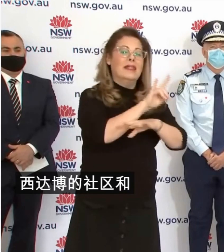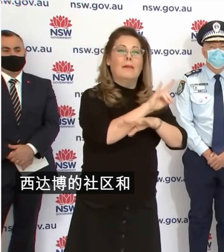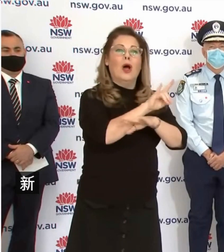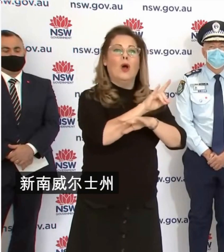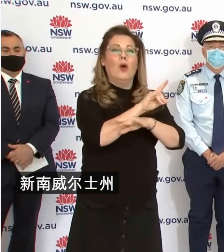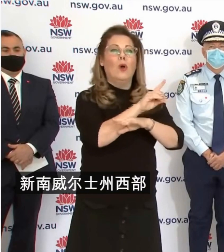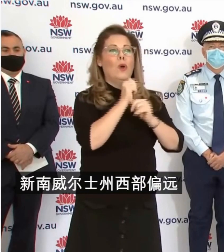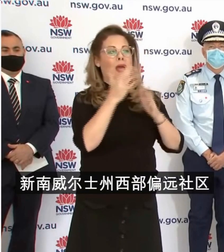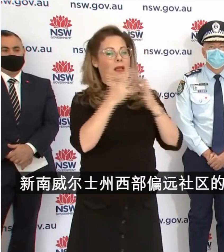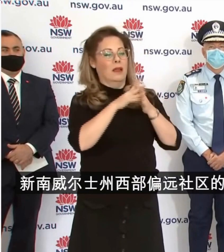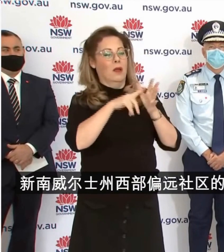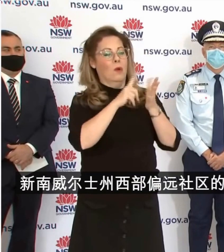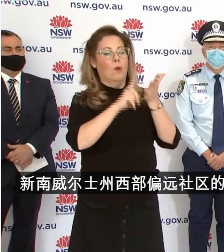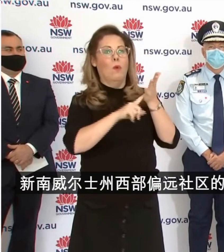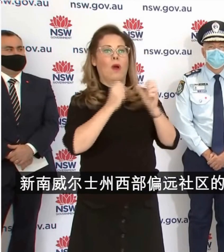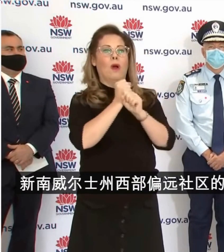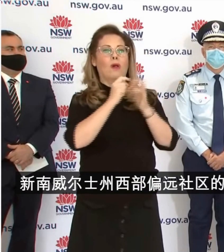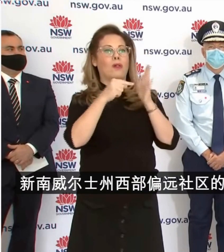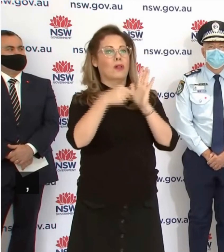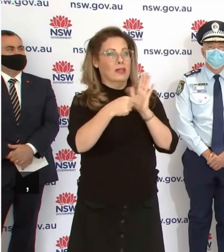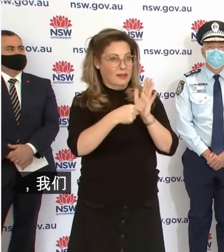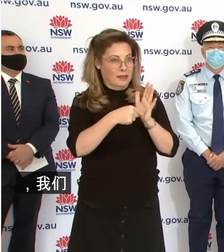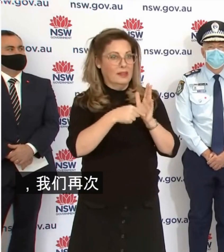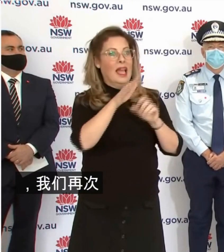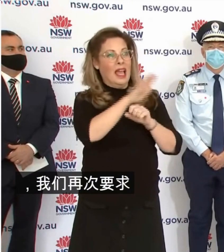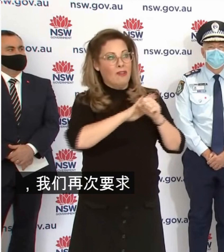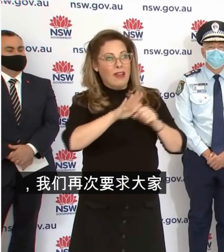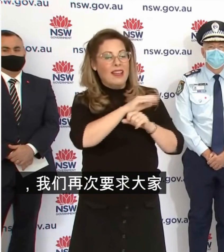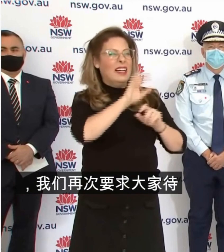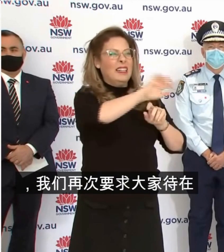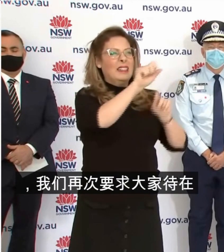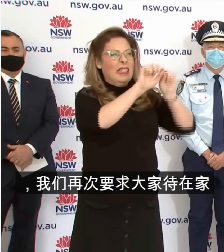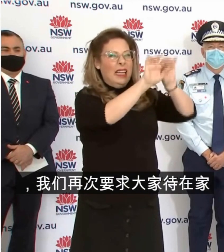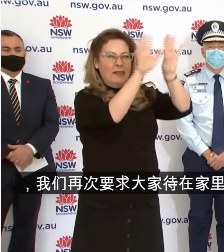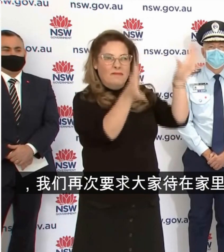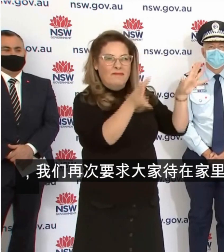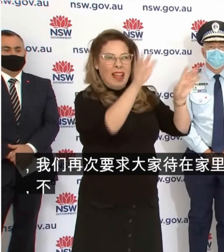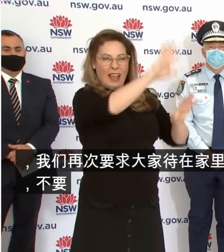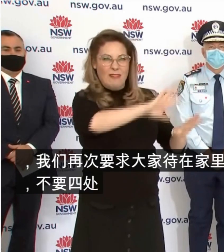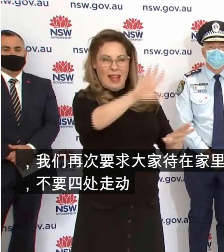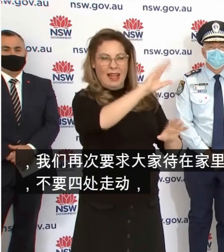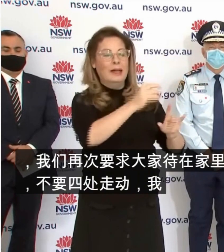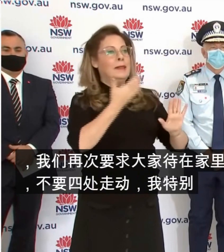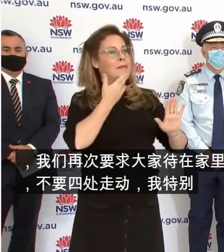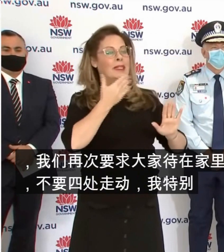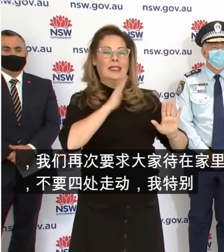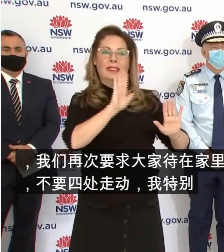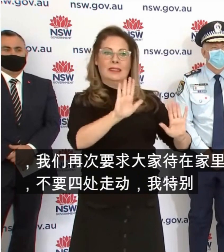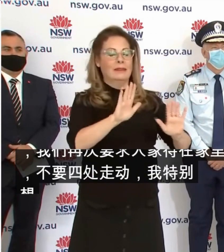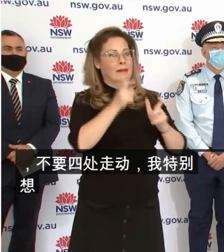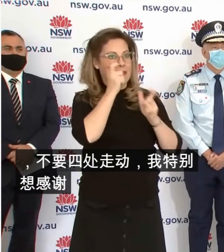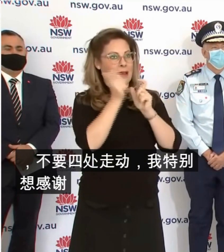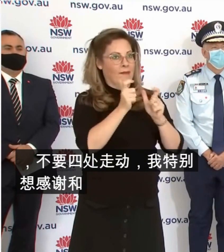area and those remote communities in far western New South Wales. And we again ask everybody to stay home and not to move around. And I